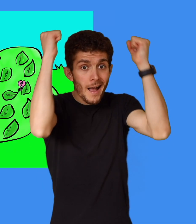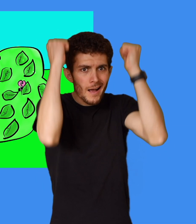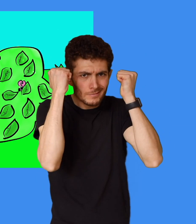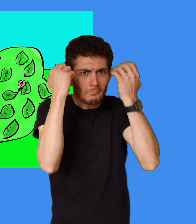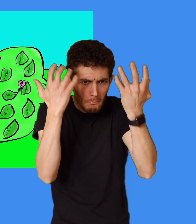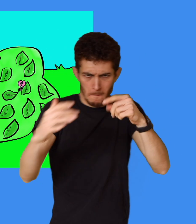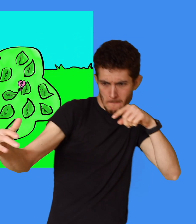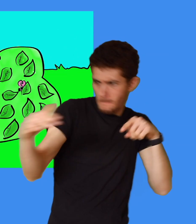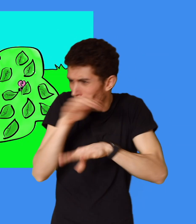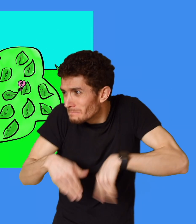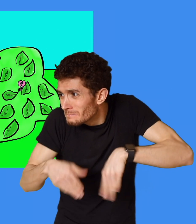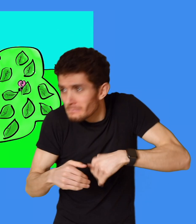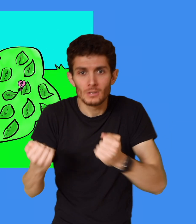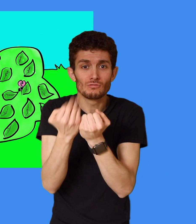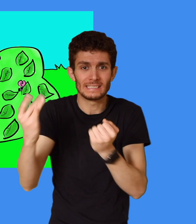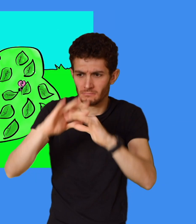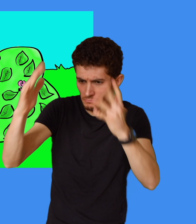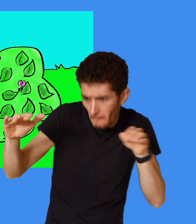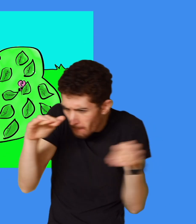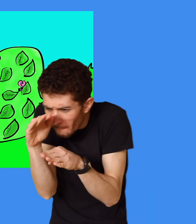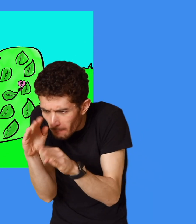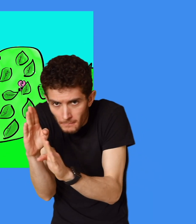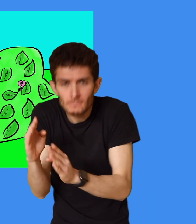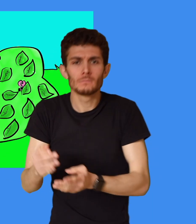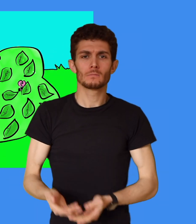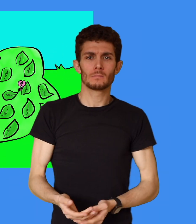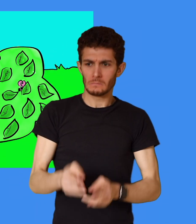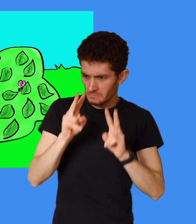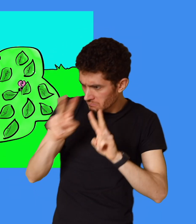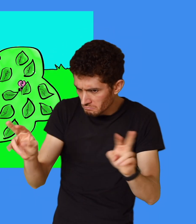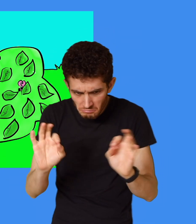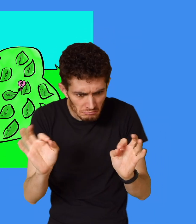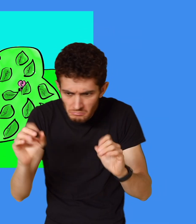But Hat's hid in a bush, so no one could see the photographs.